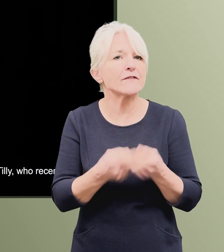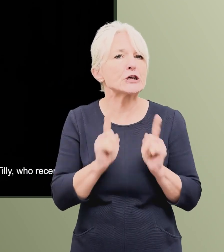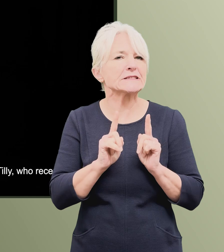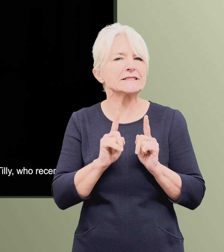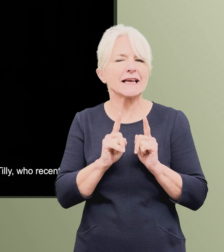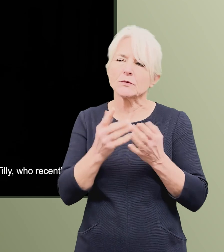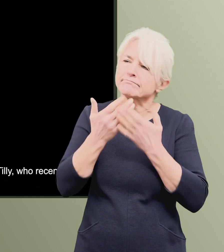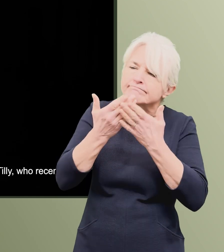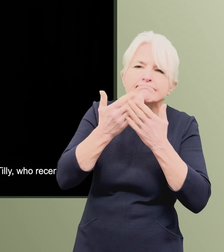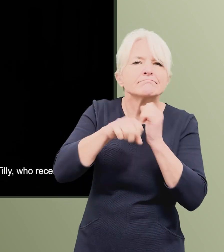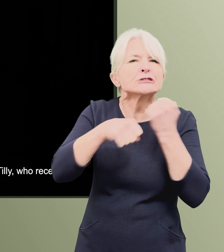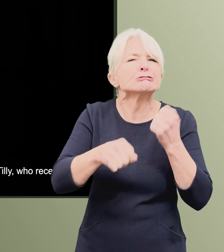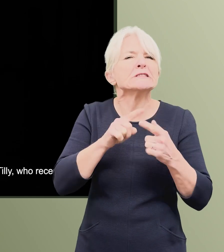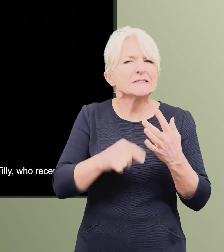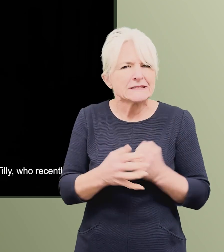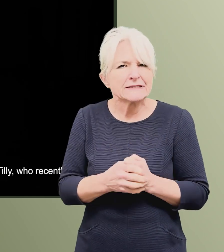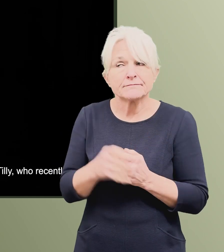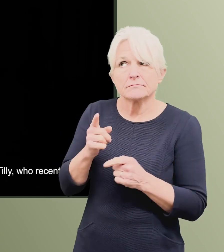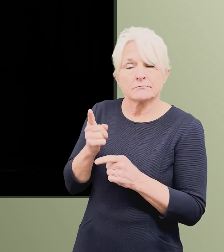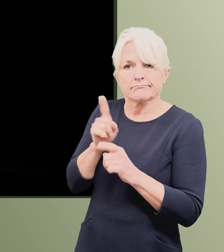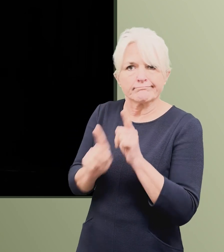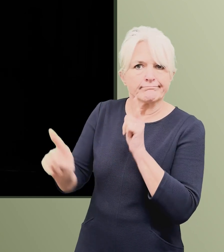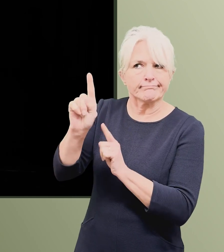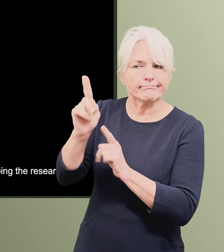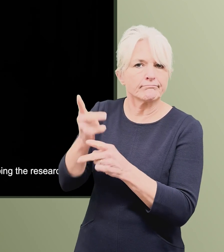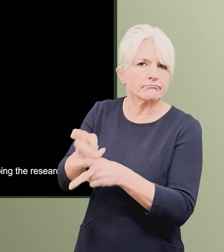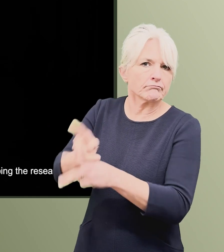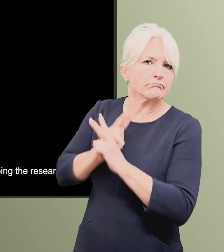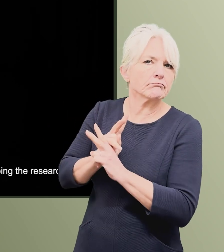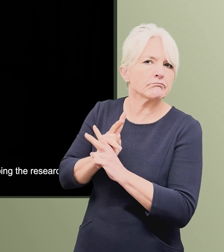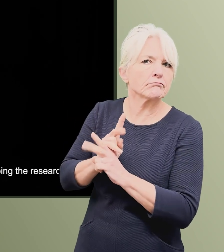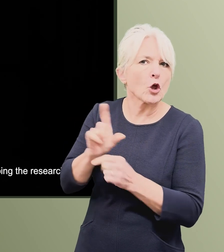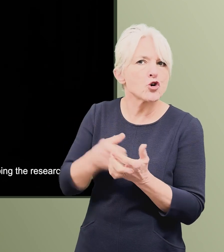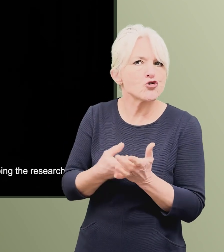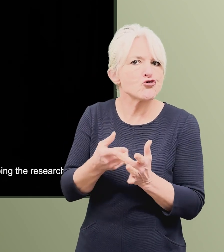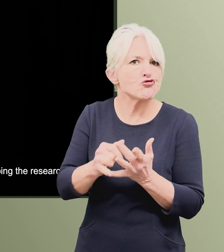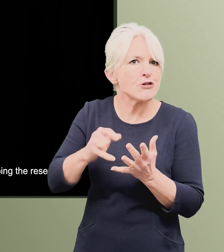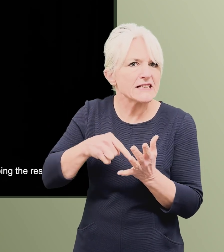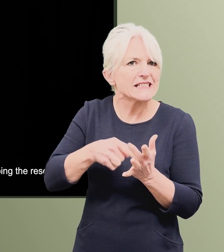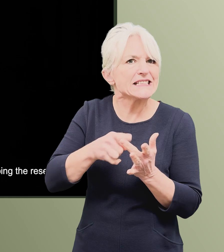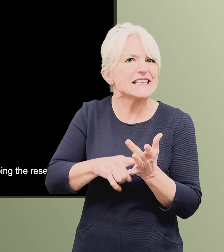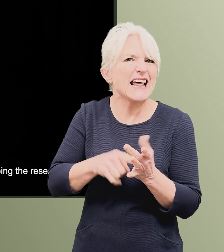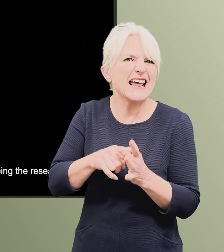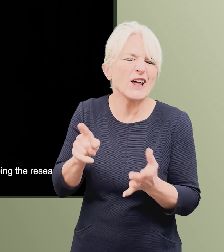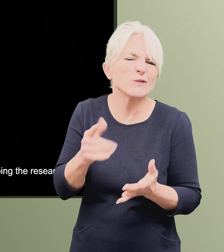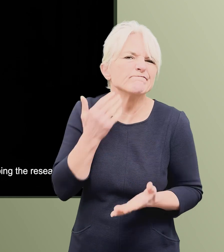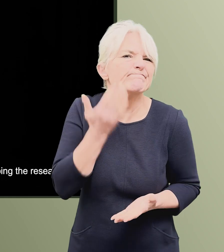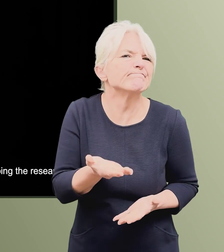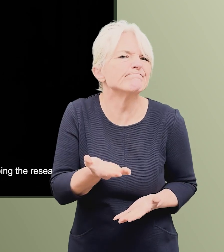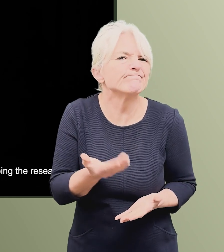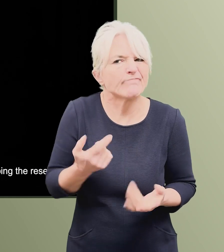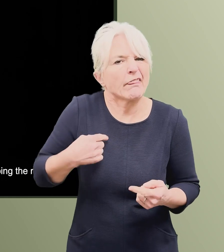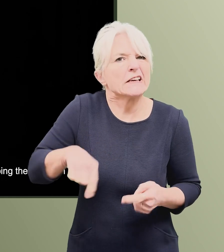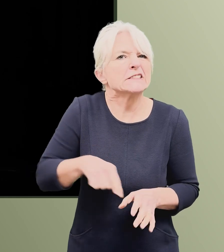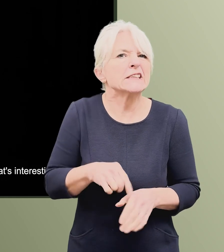arms of the great Chris Tilley, who recently died this year. And me and him visited this site when we were doing the research for